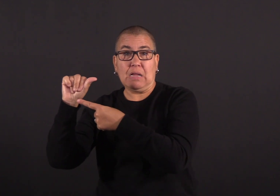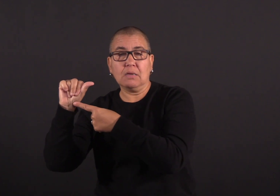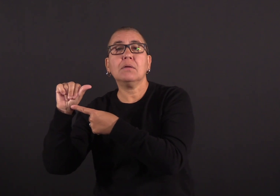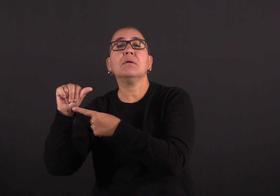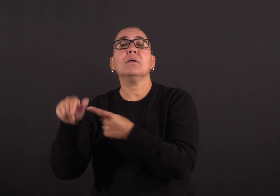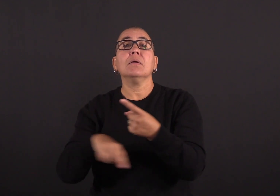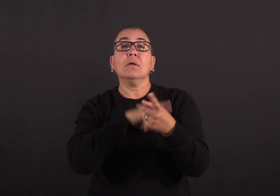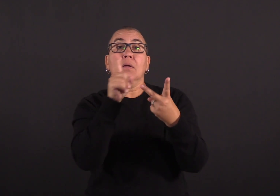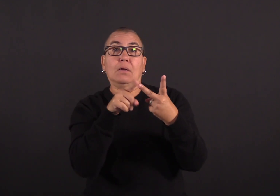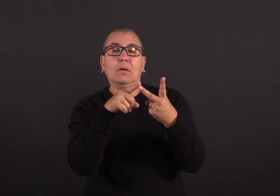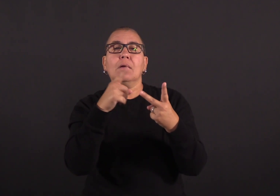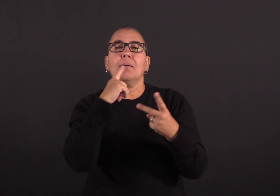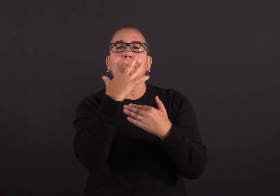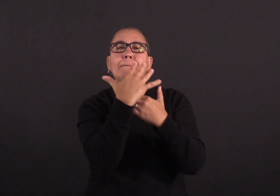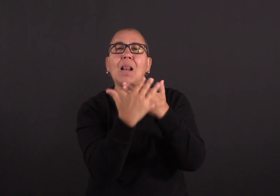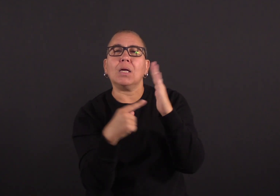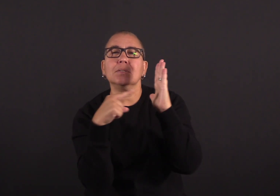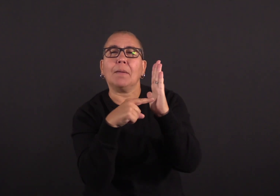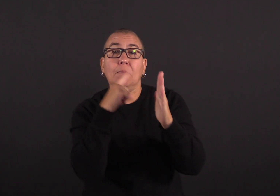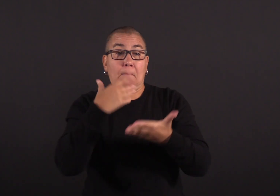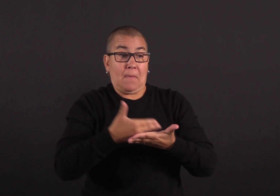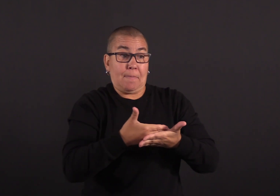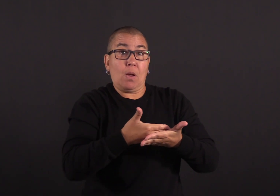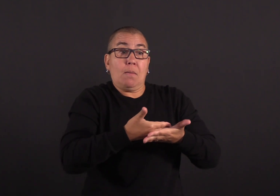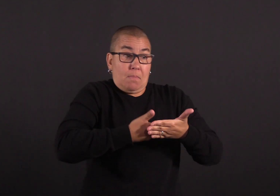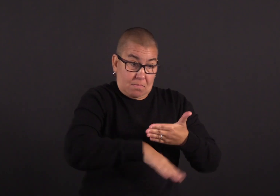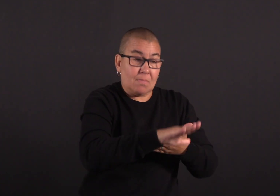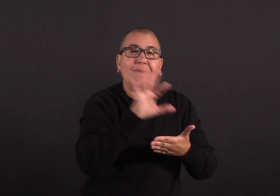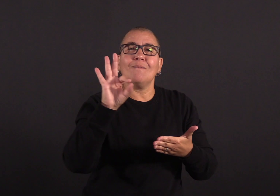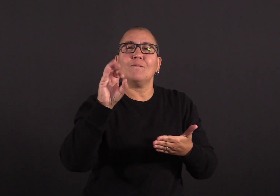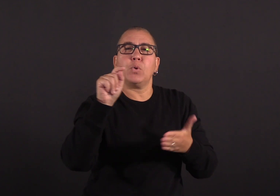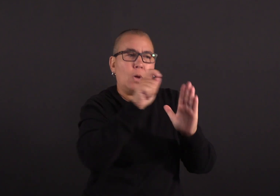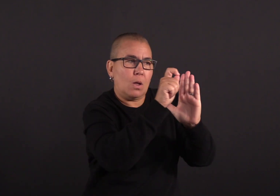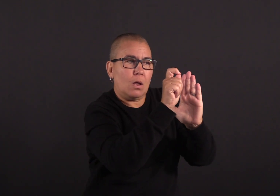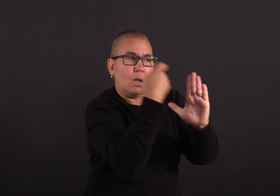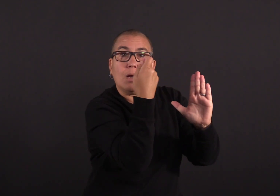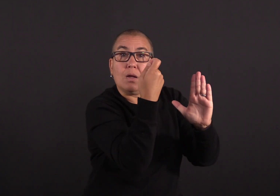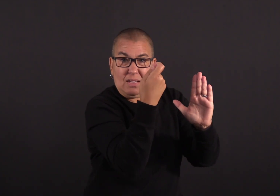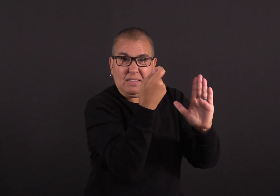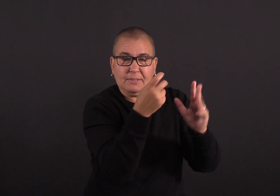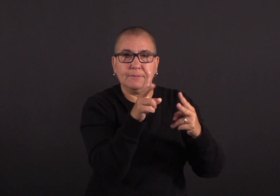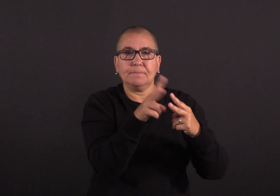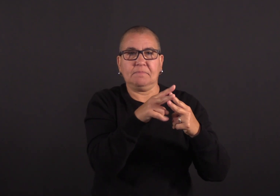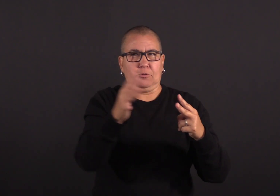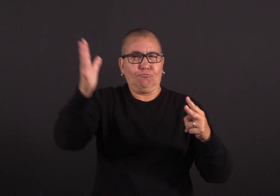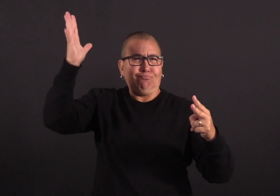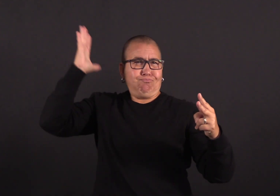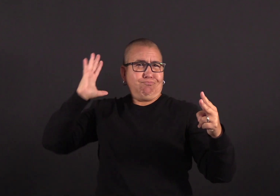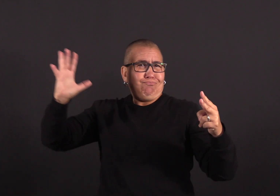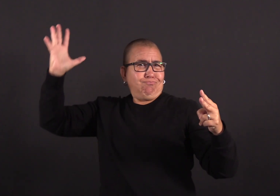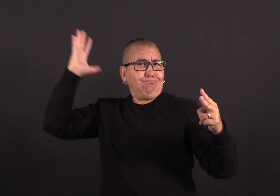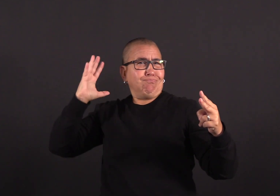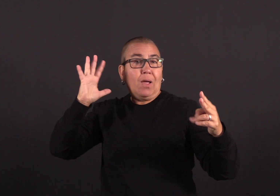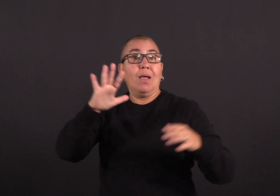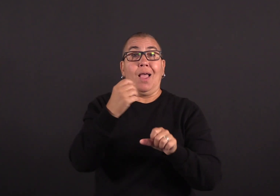MDH's Public Health Laboratory for newborn screening, unless their parents opted